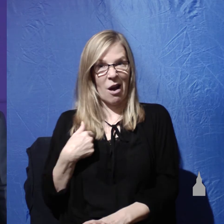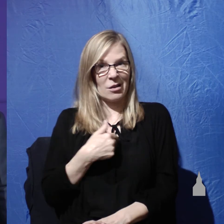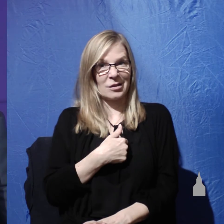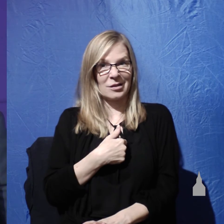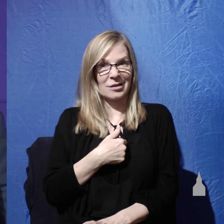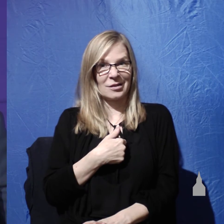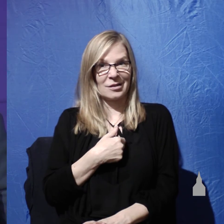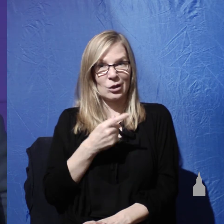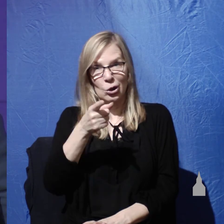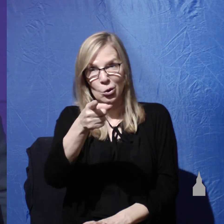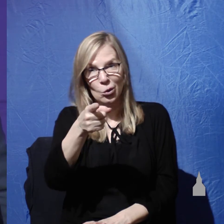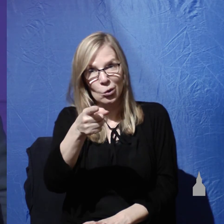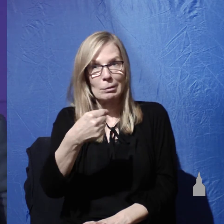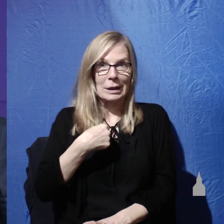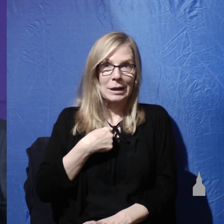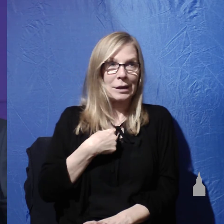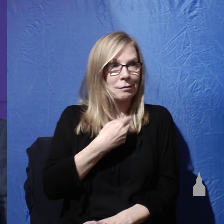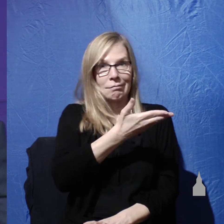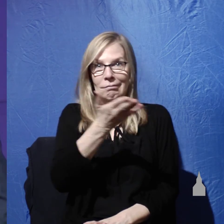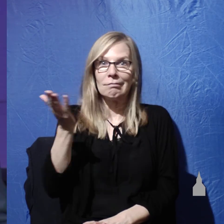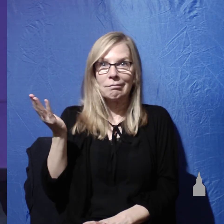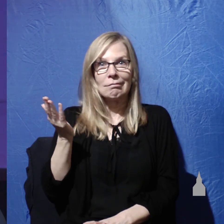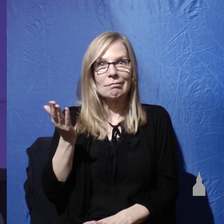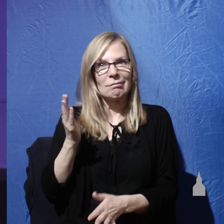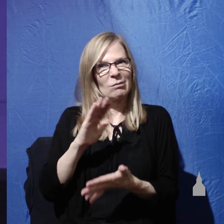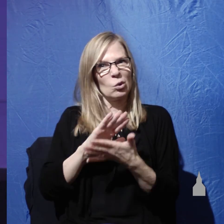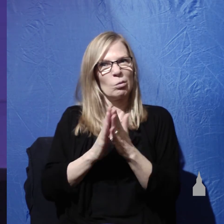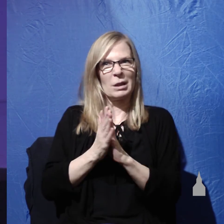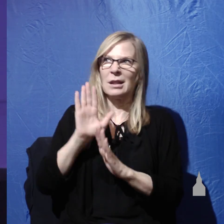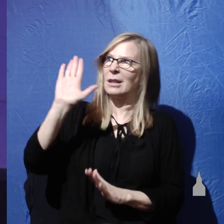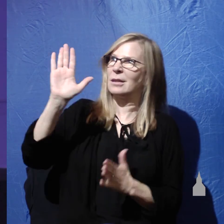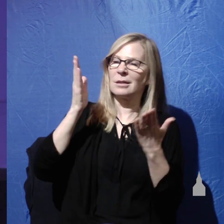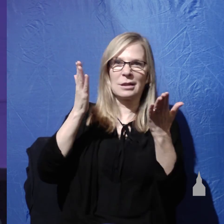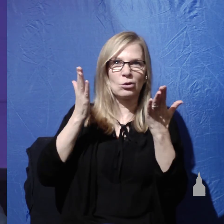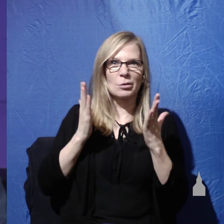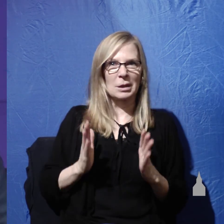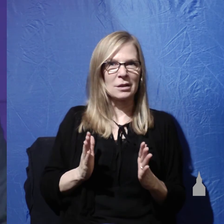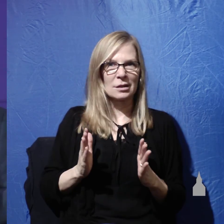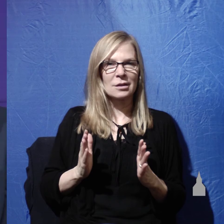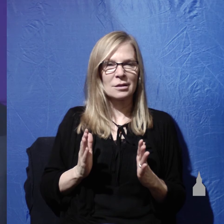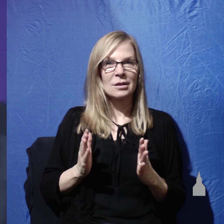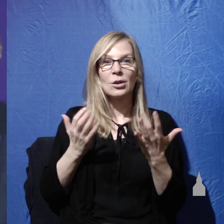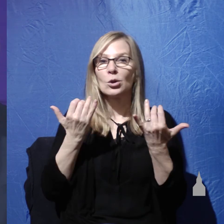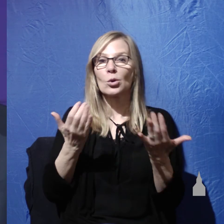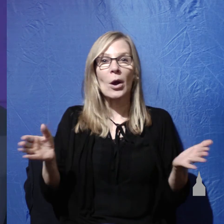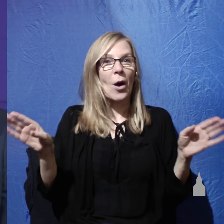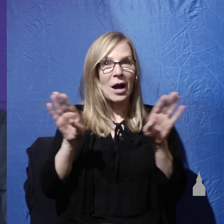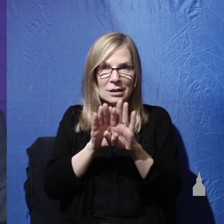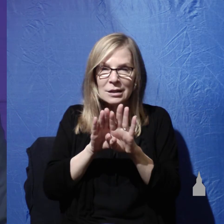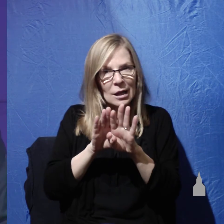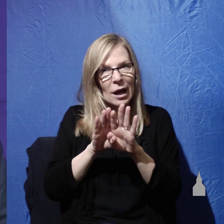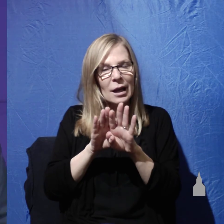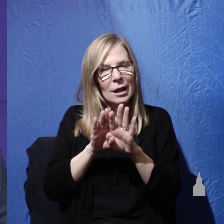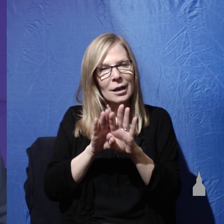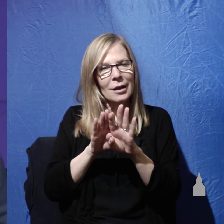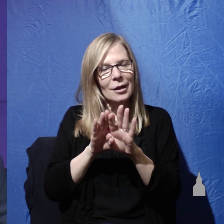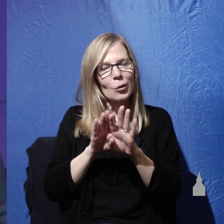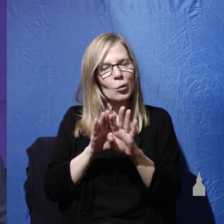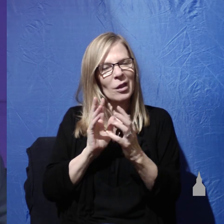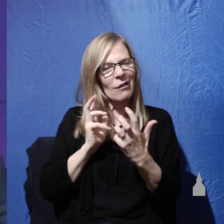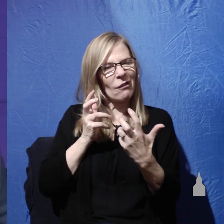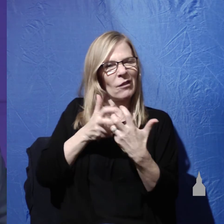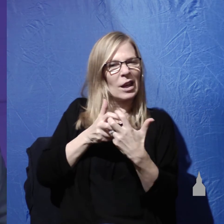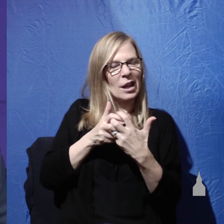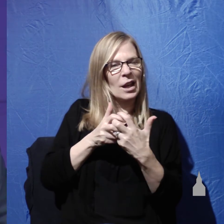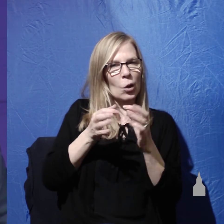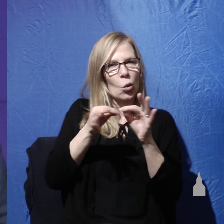you, me, to be his instruments. And so I close our study in Acts with these very fitting words